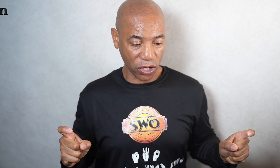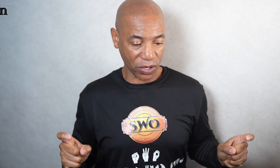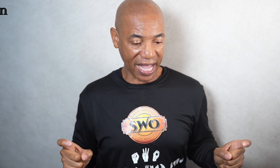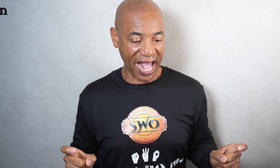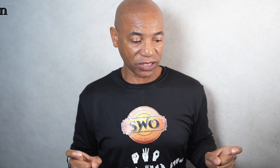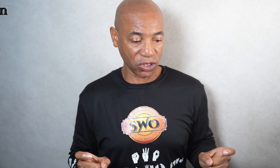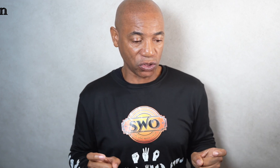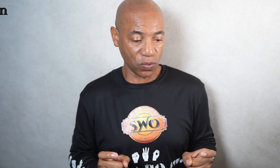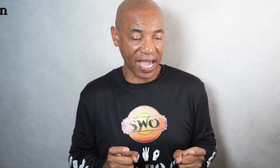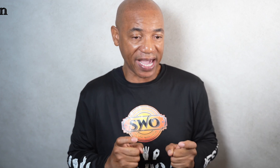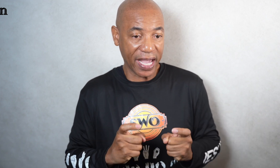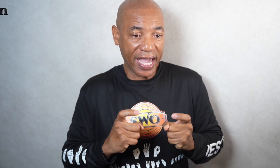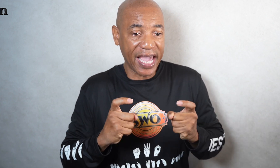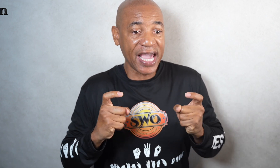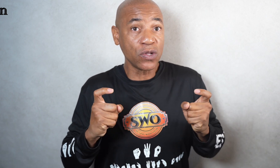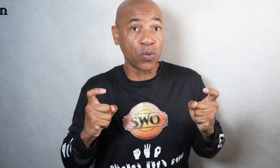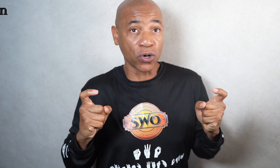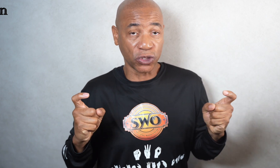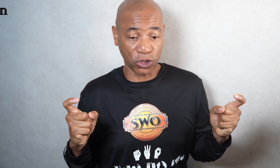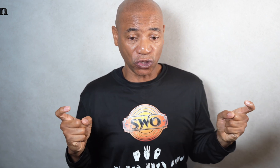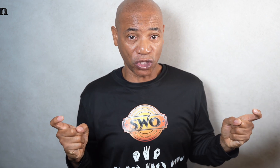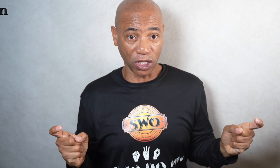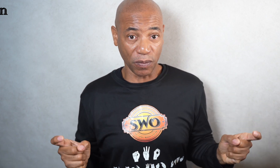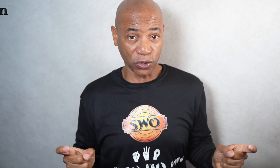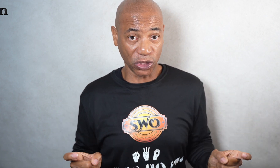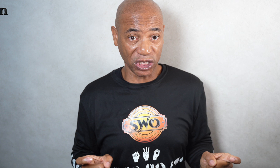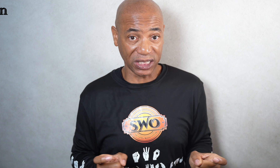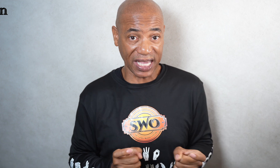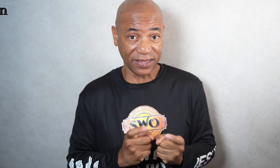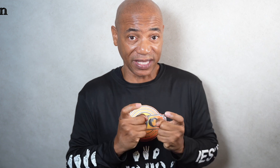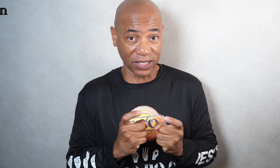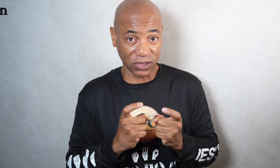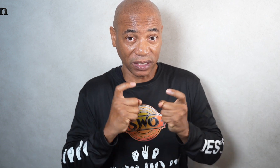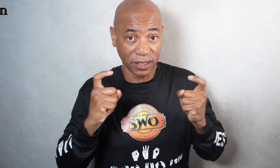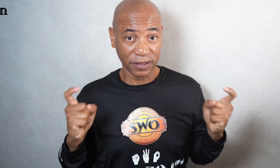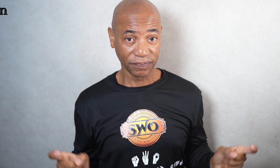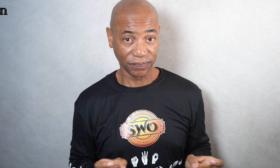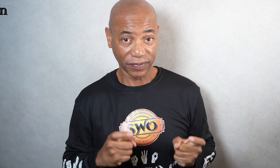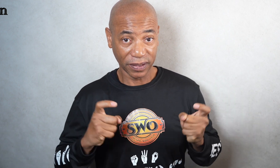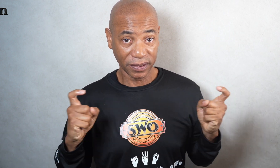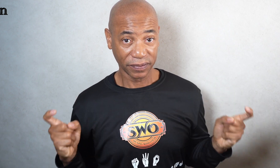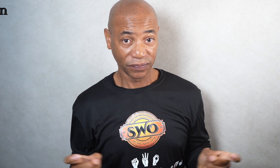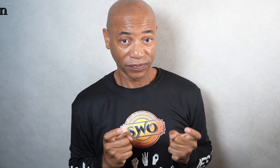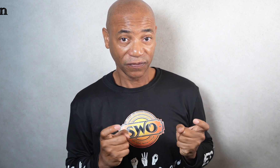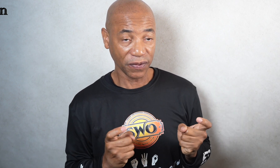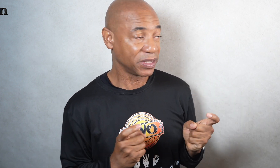going to actually do a inward circular motion just like this. From the